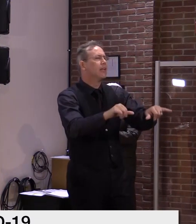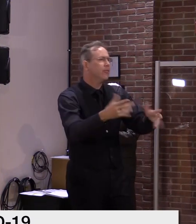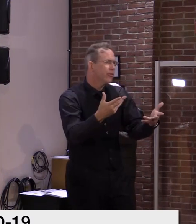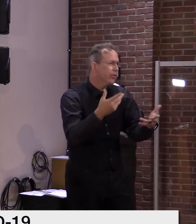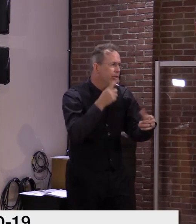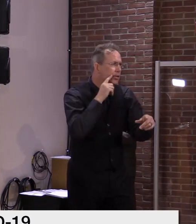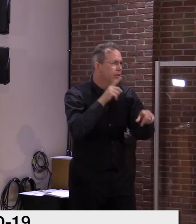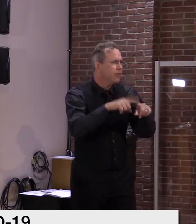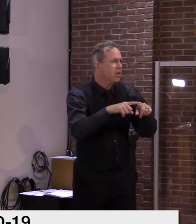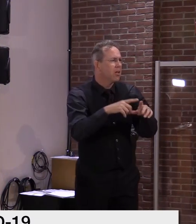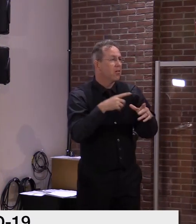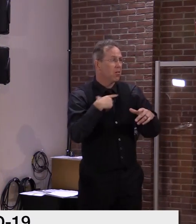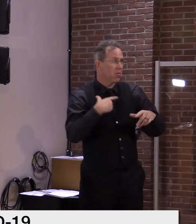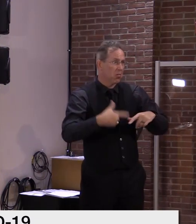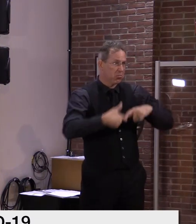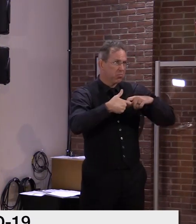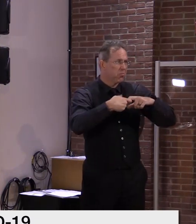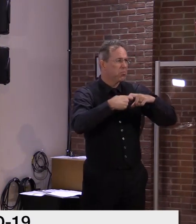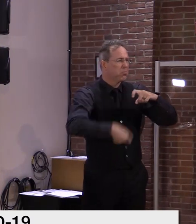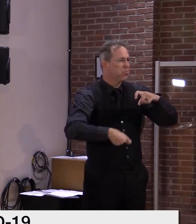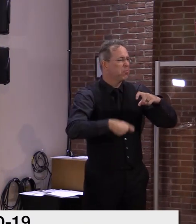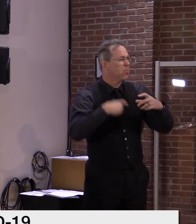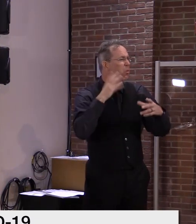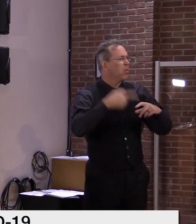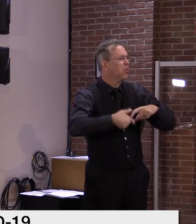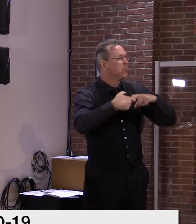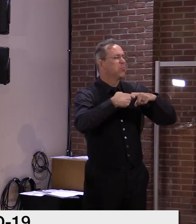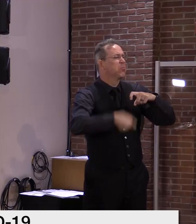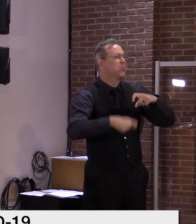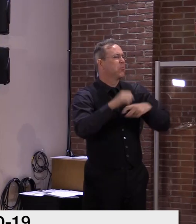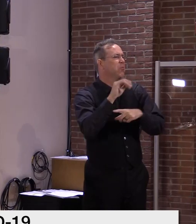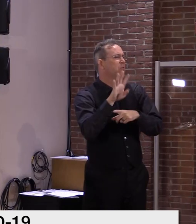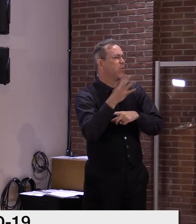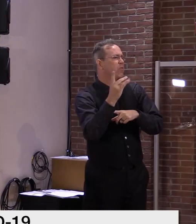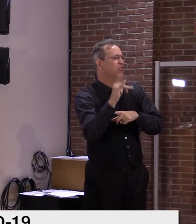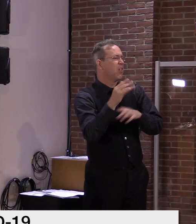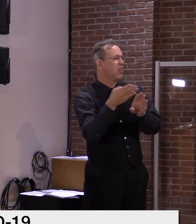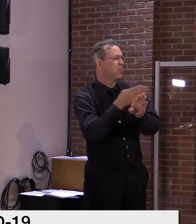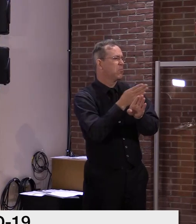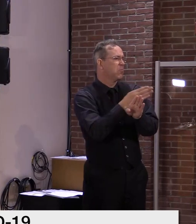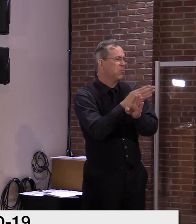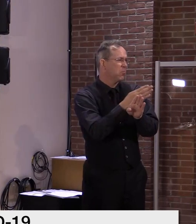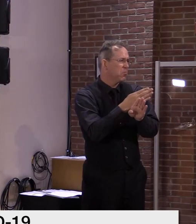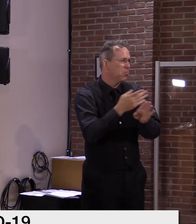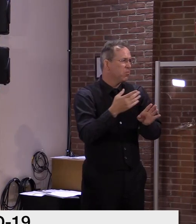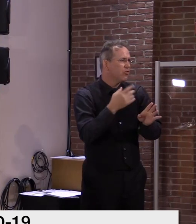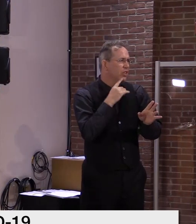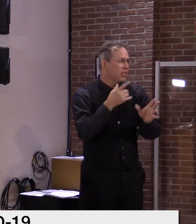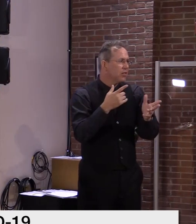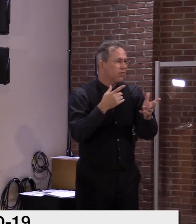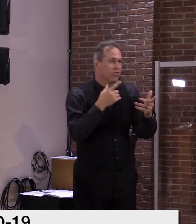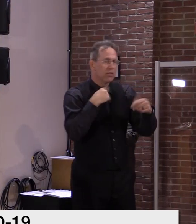you shouldn't expect it from a state standpoint to go any further than the 4th of July.